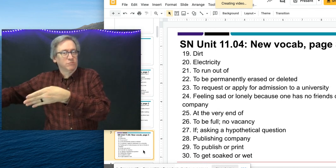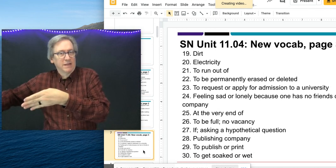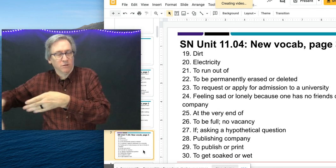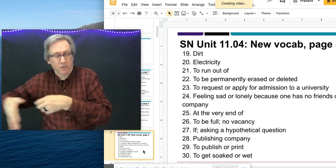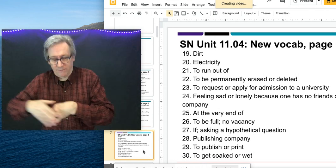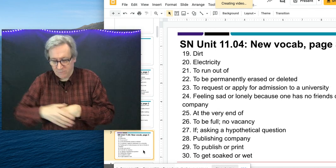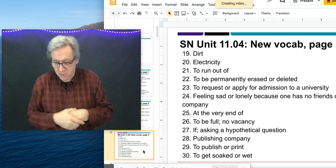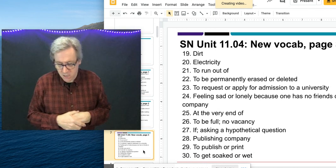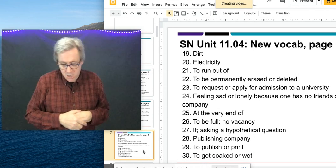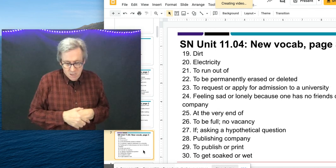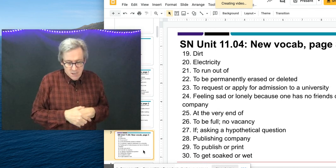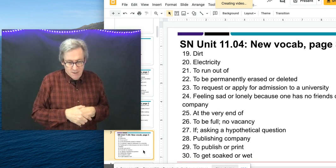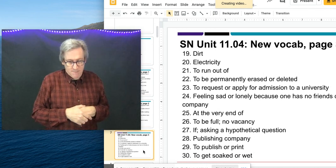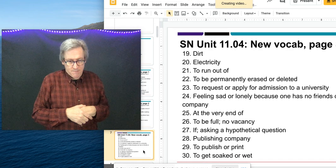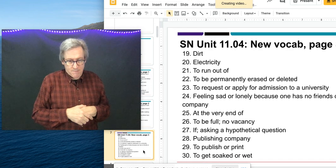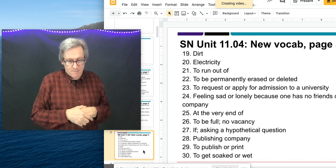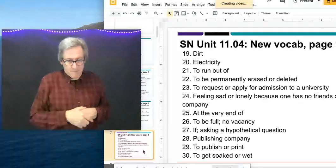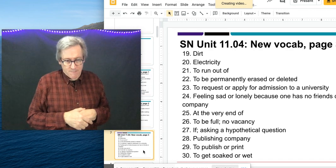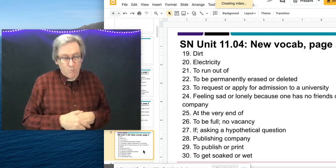tasks regularly.